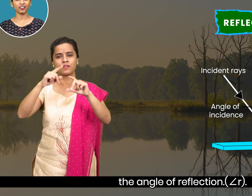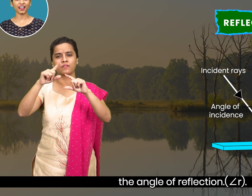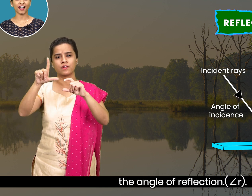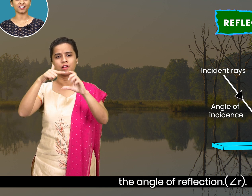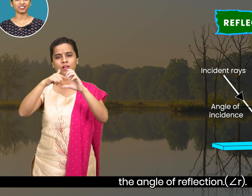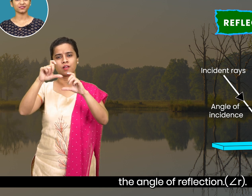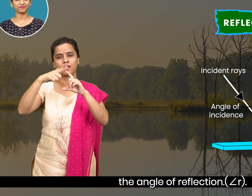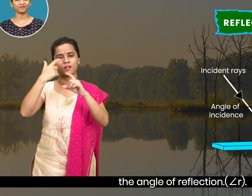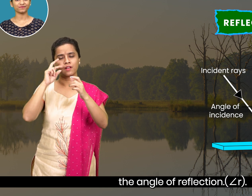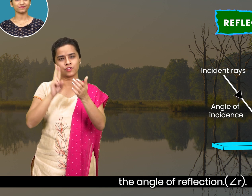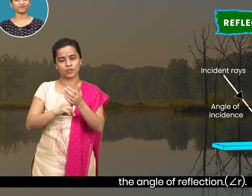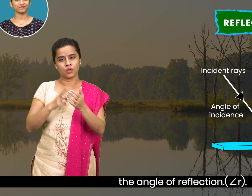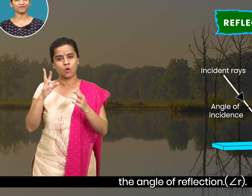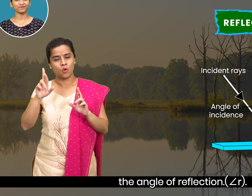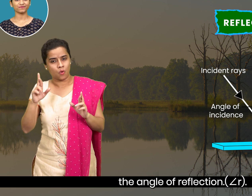or R.